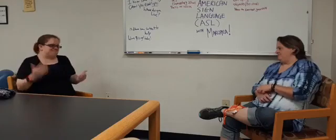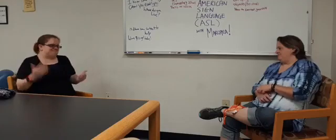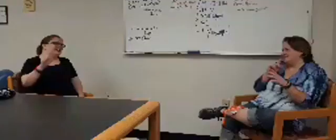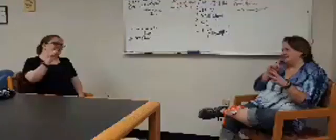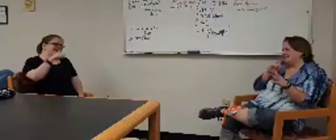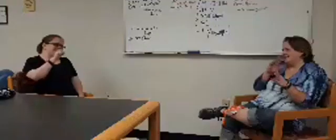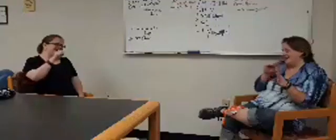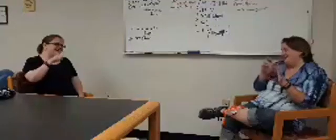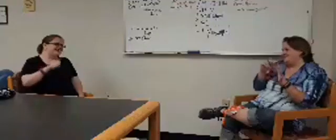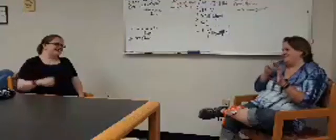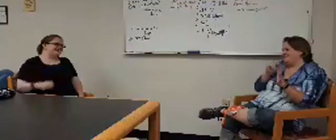even